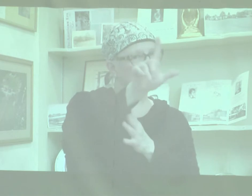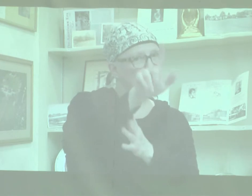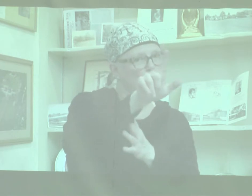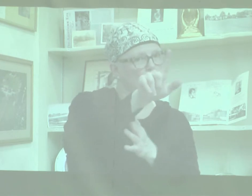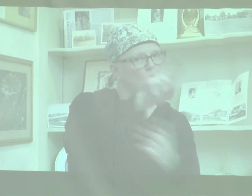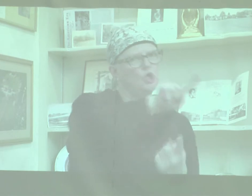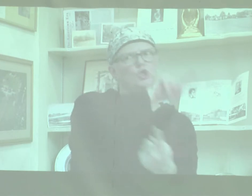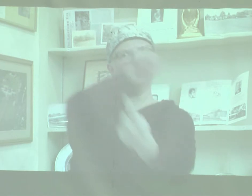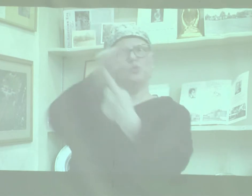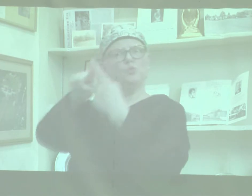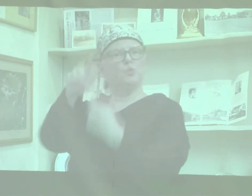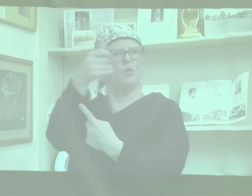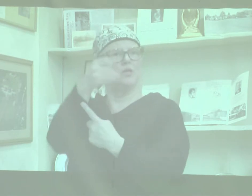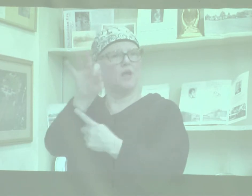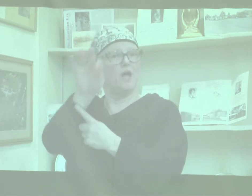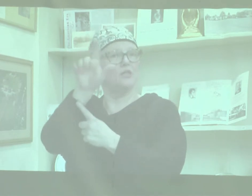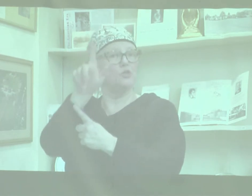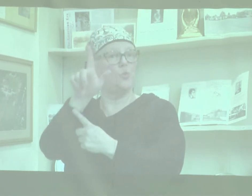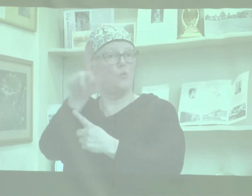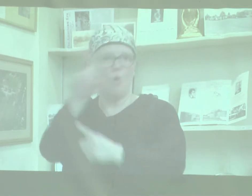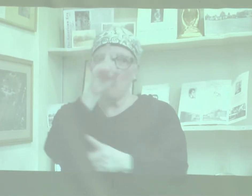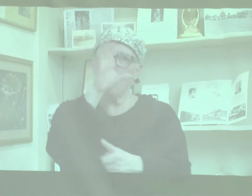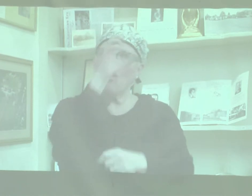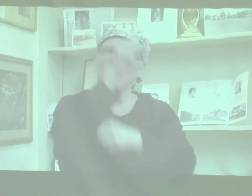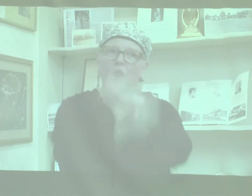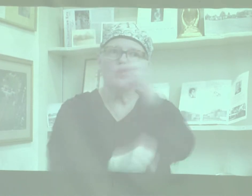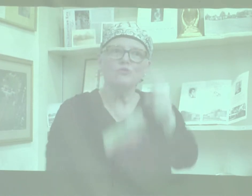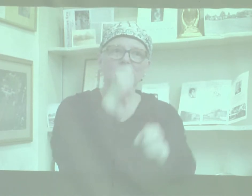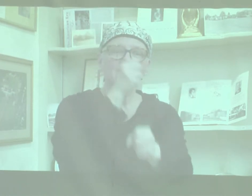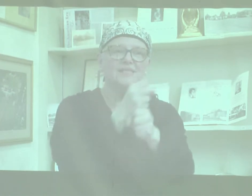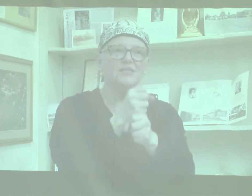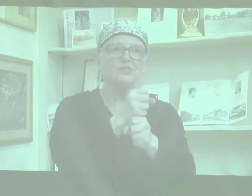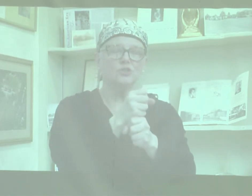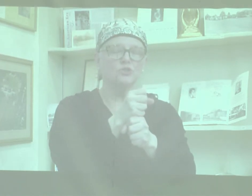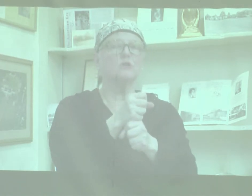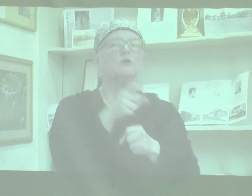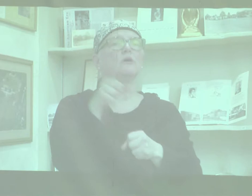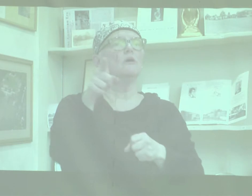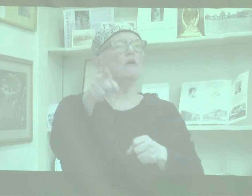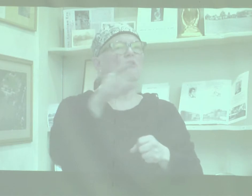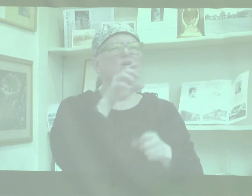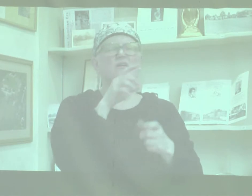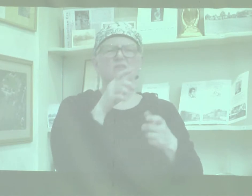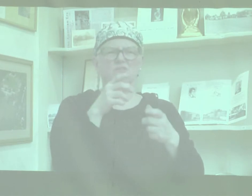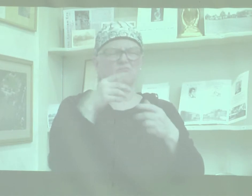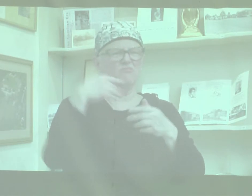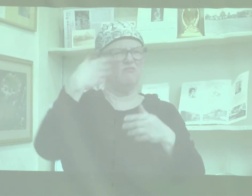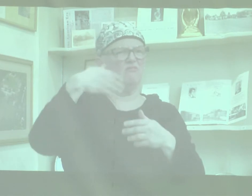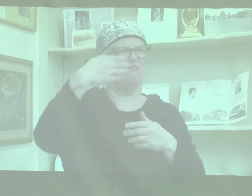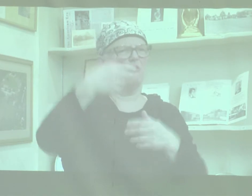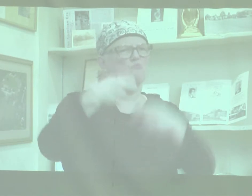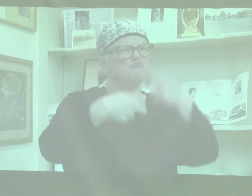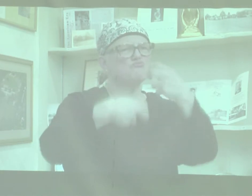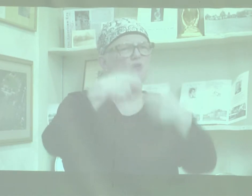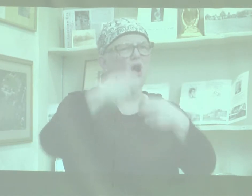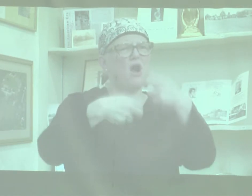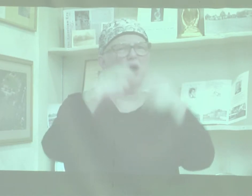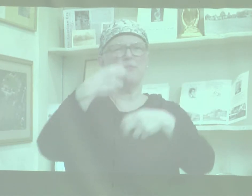The Old Hartford was built in 1821 and continued for till 1921, 100 years. But